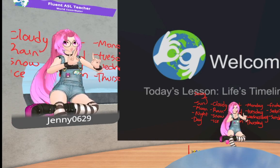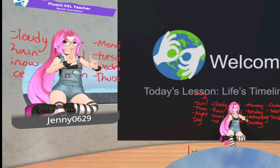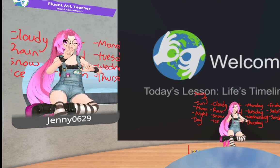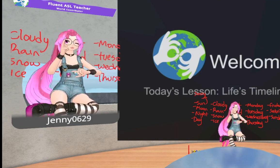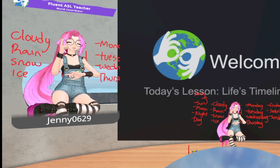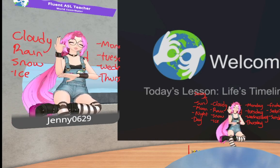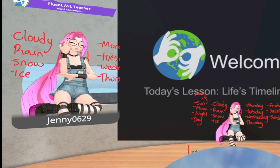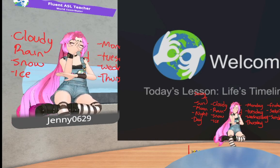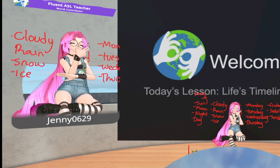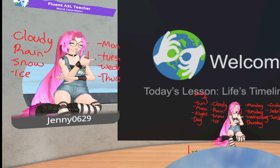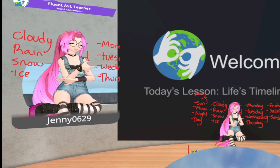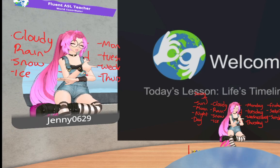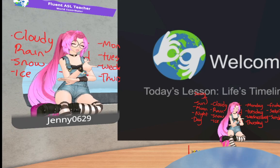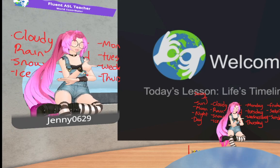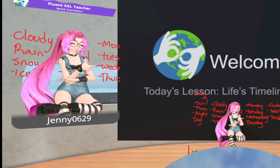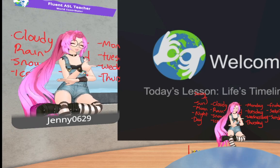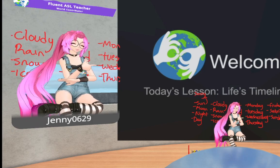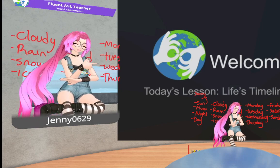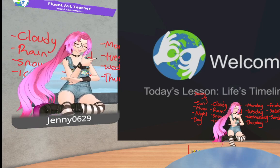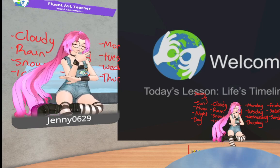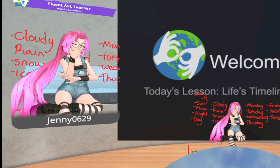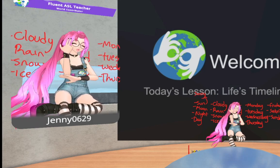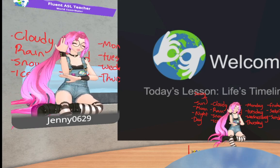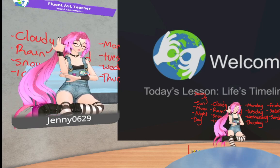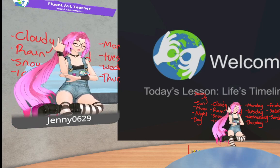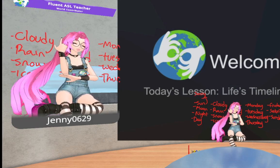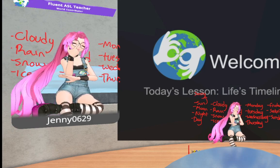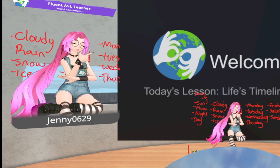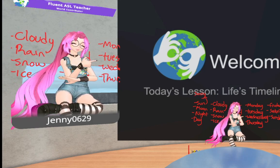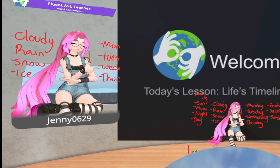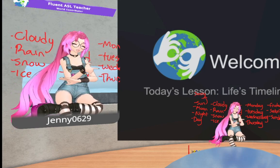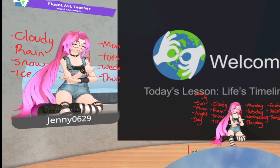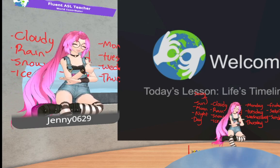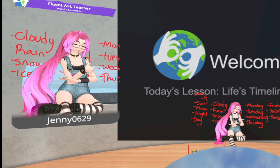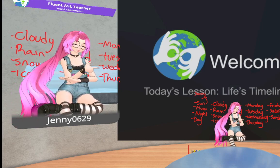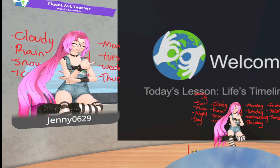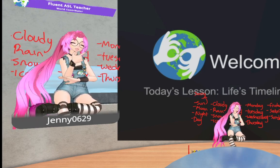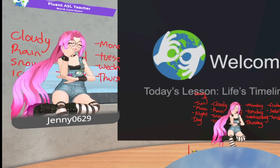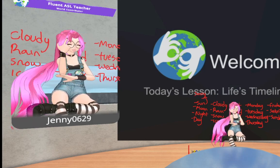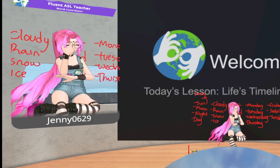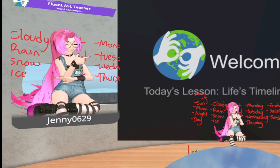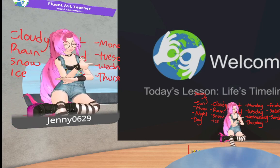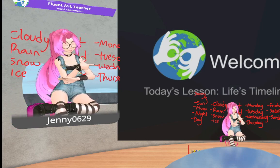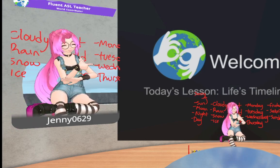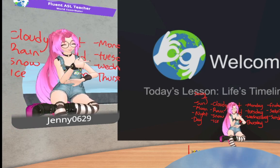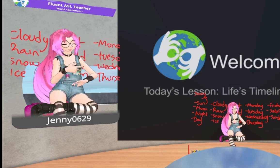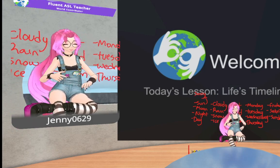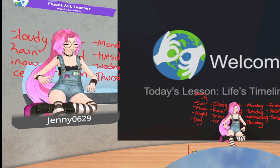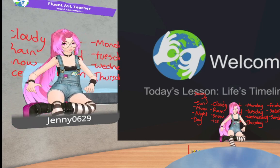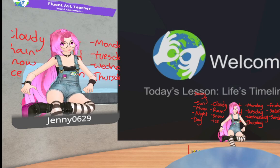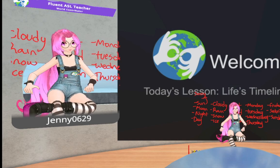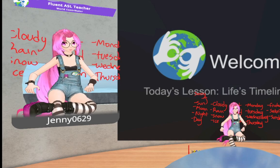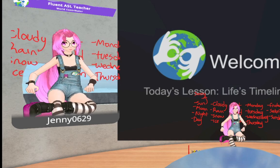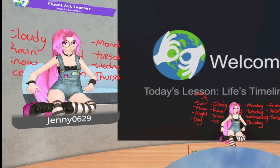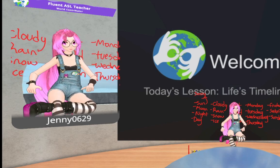number 3, and then you would do either peace sign or finger